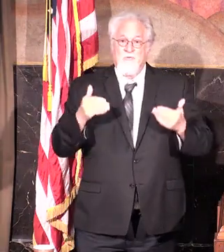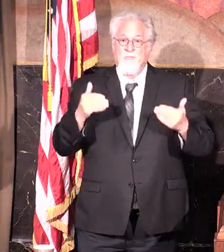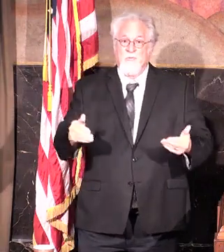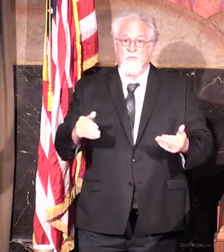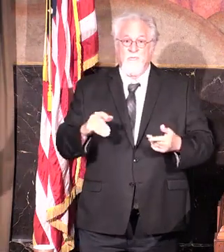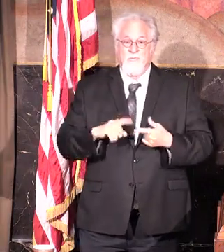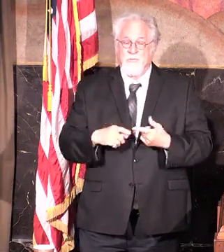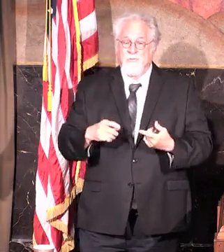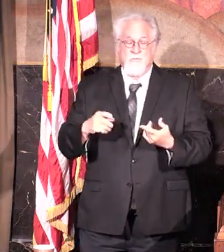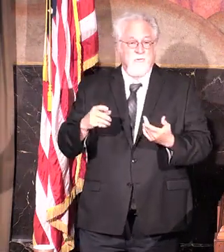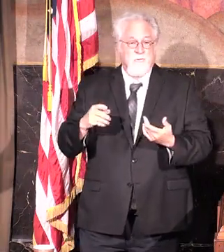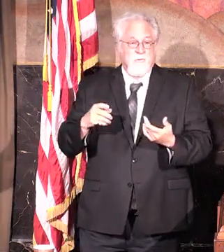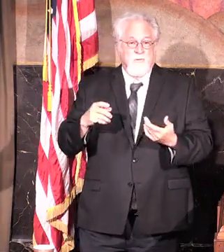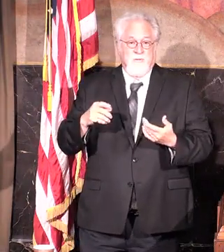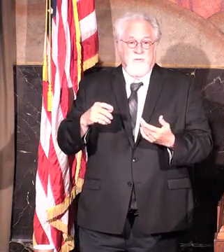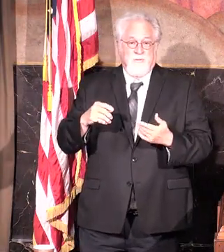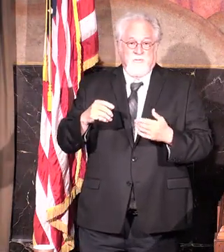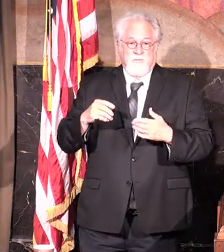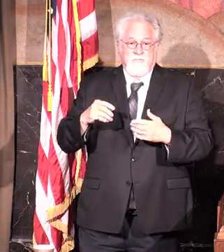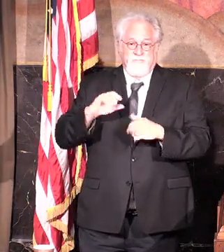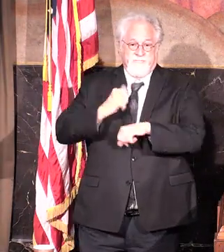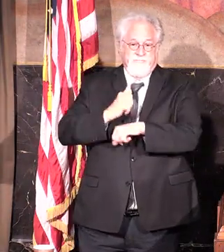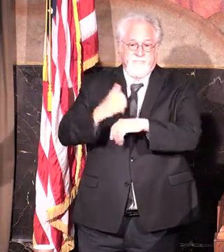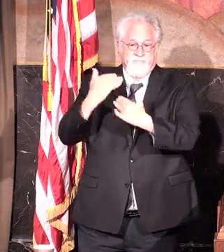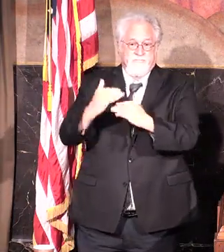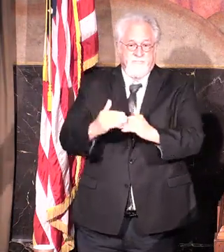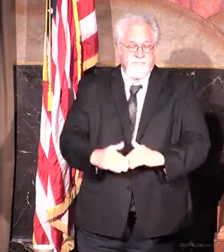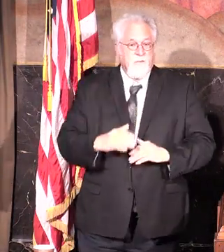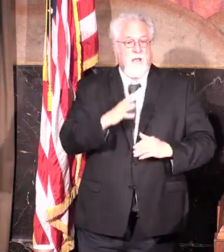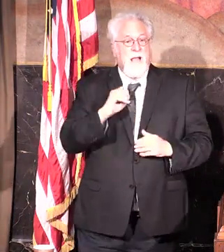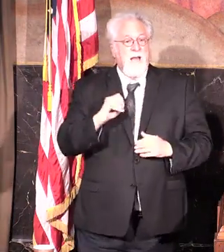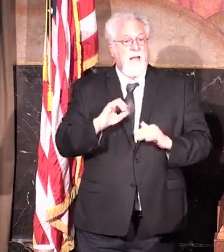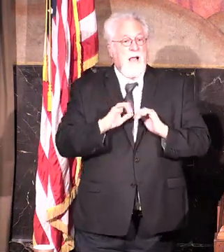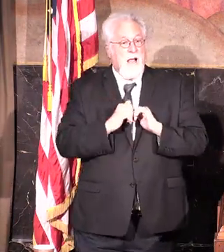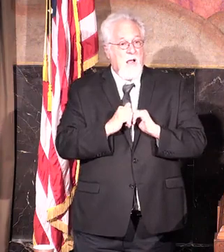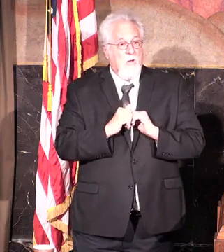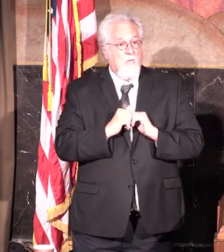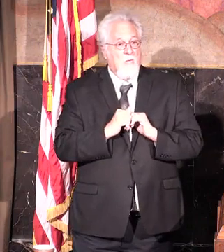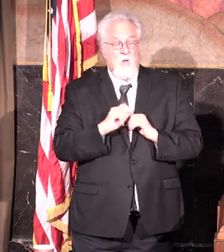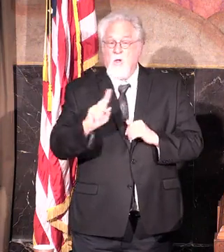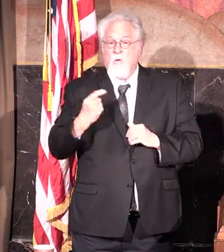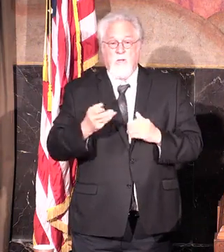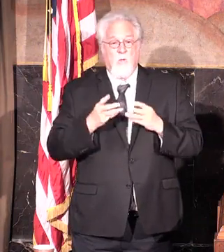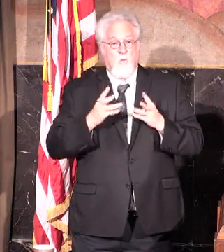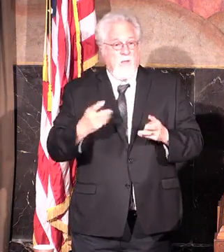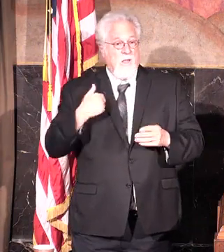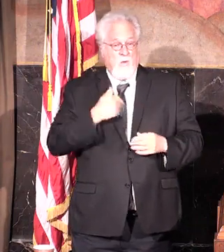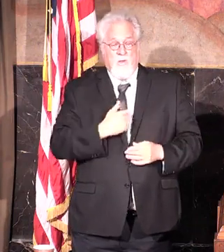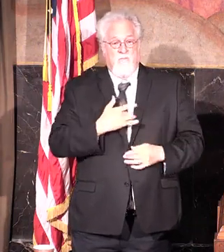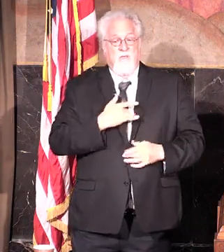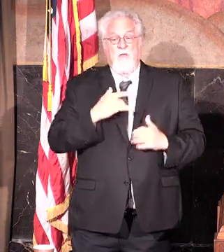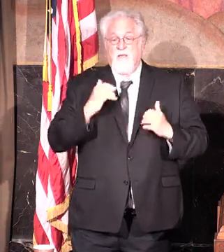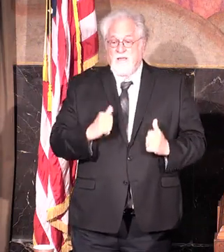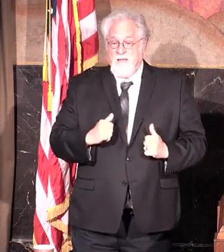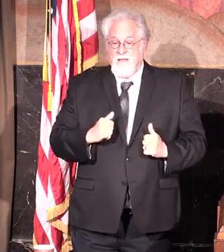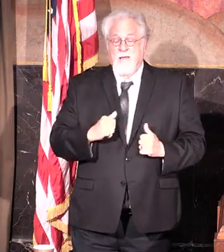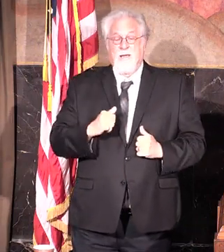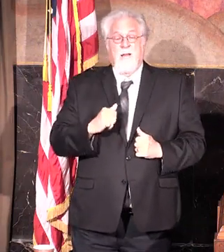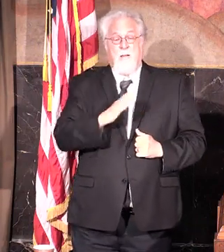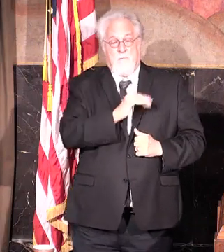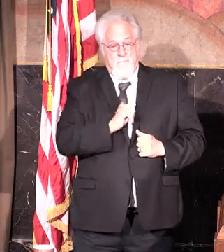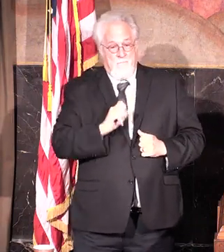these mitigation measures, and the sooner the better. And by the way, the only way that we believe that we can get back